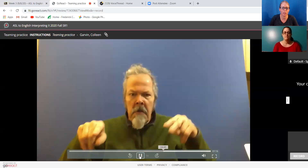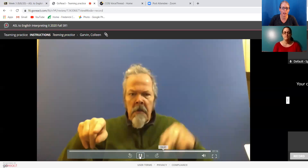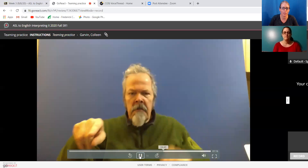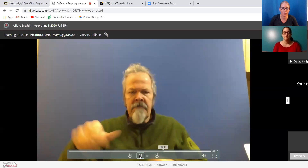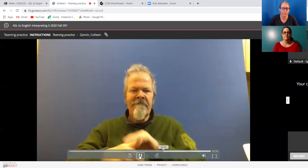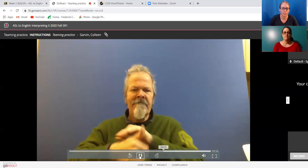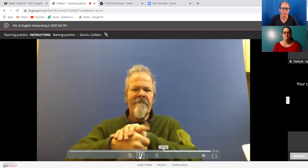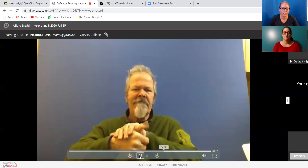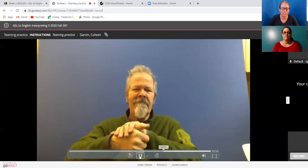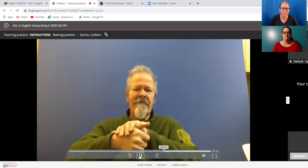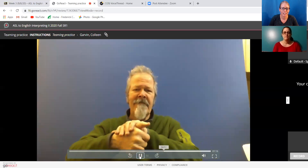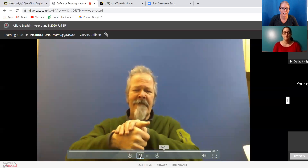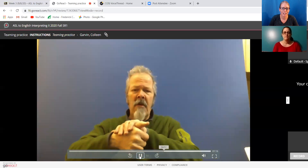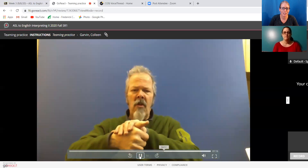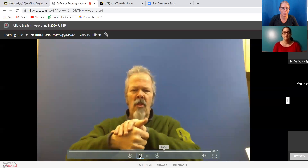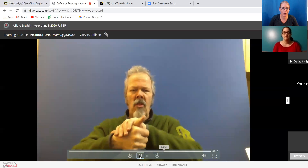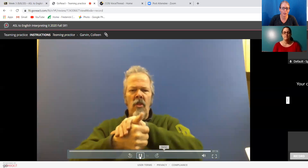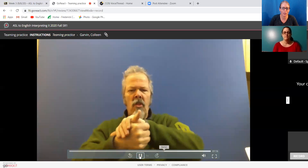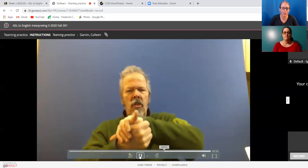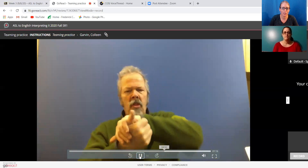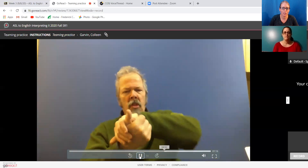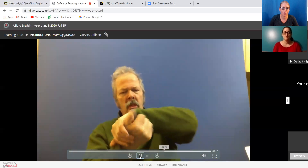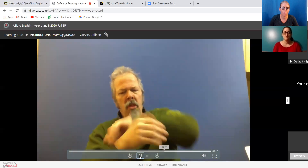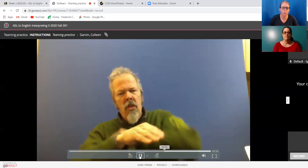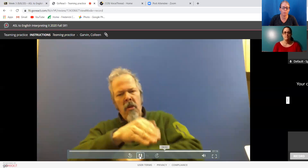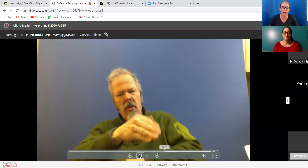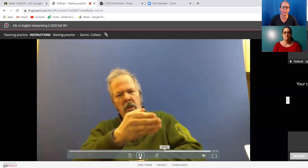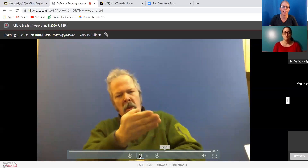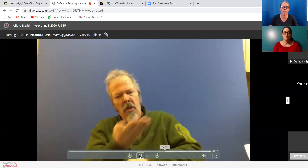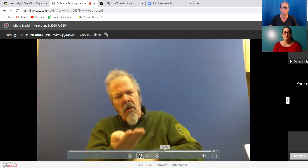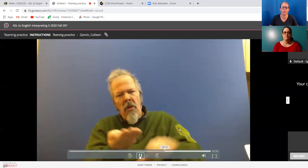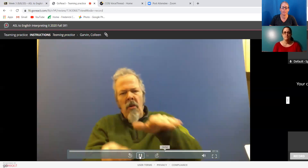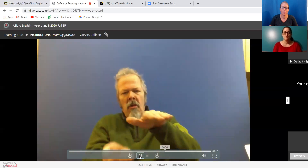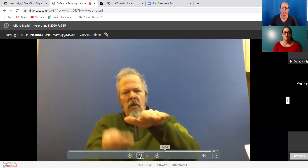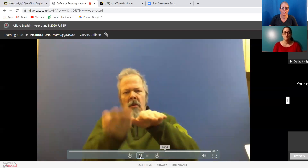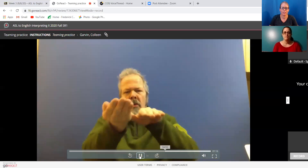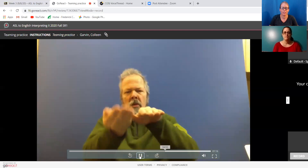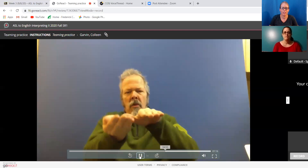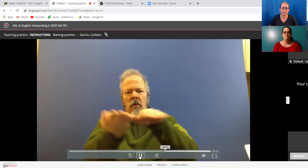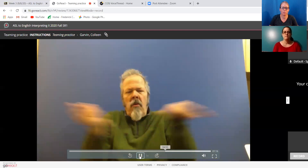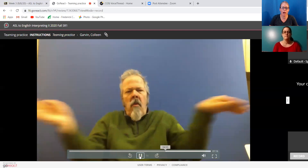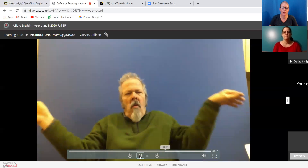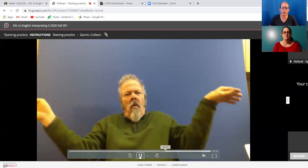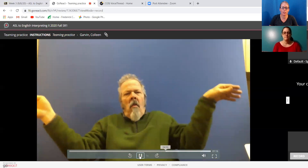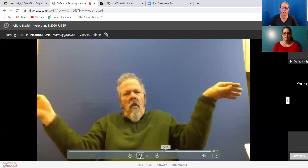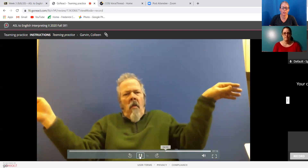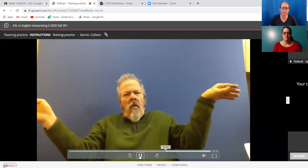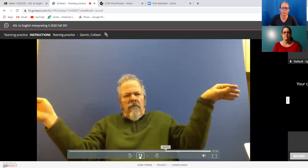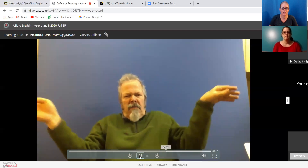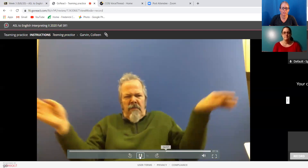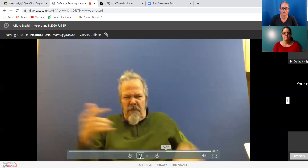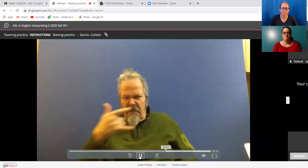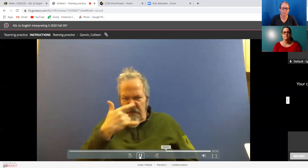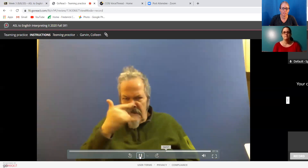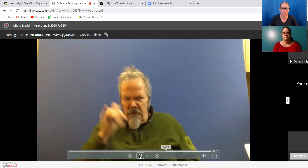was looking around. And then the turtle went belly up and was just bobbing on the